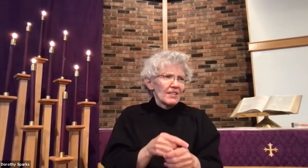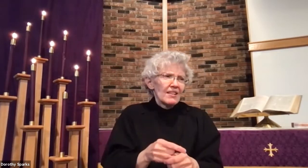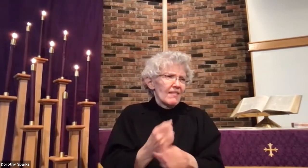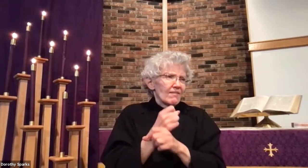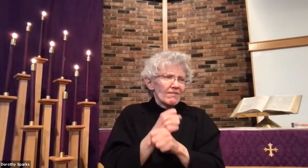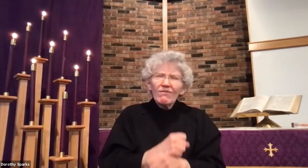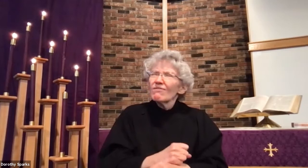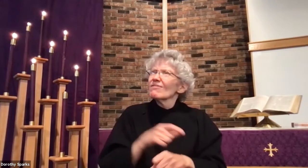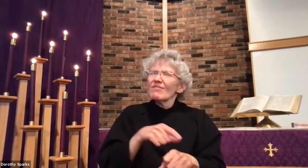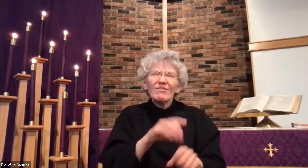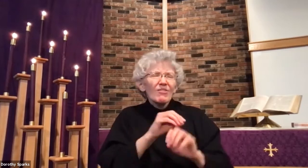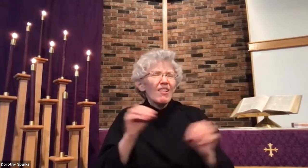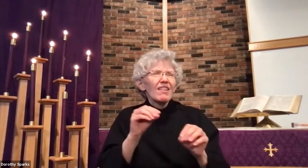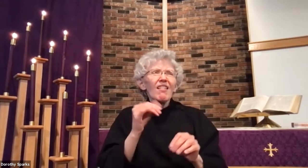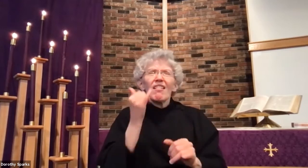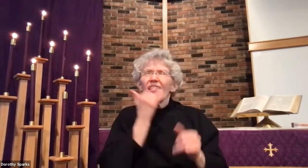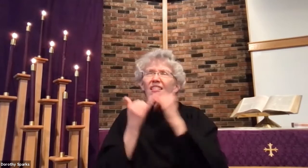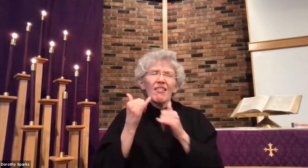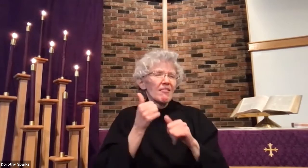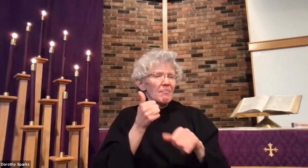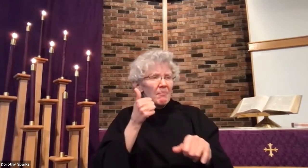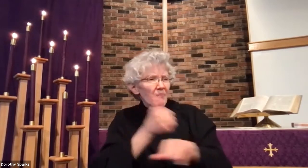The person who lives free of blame,